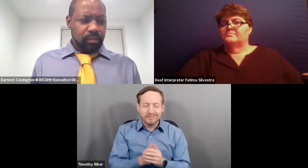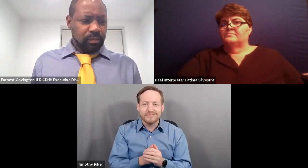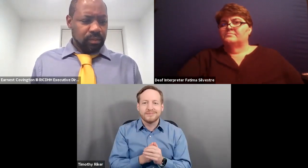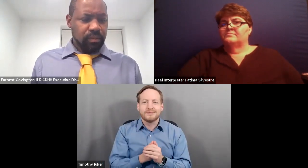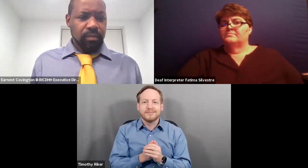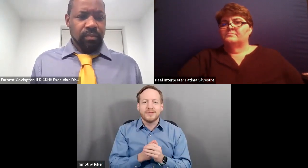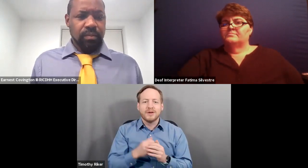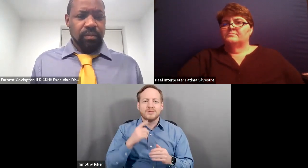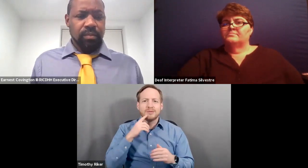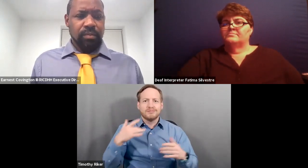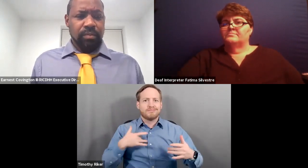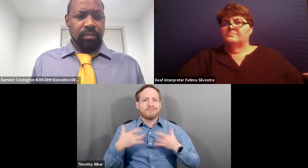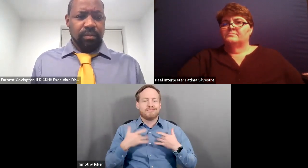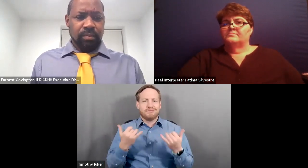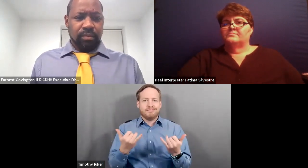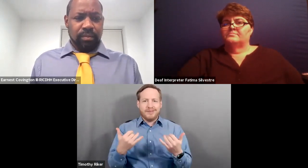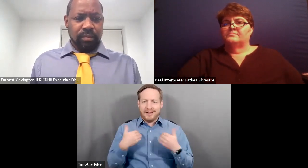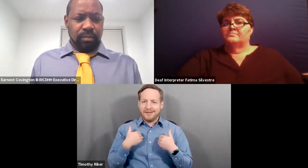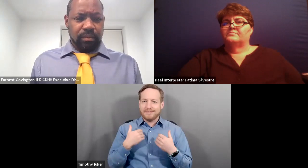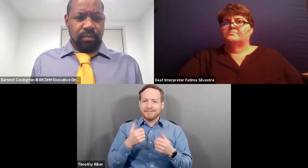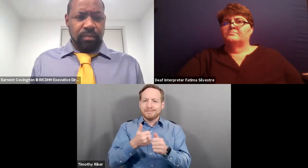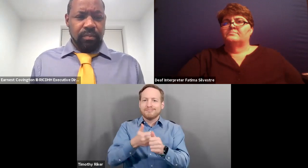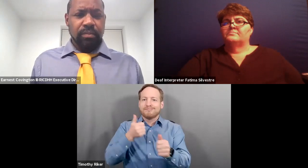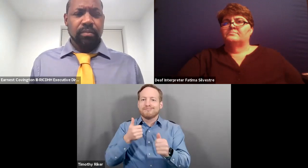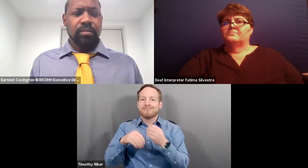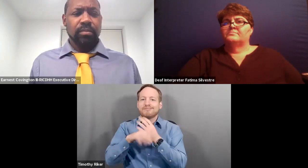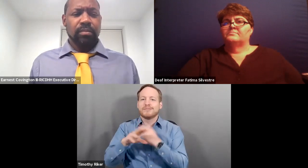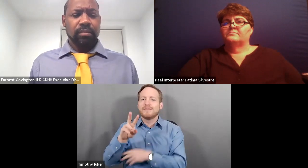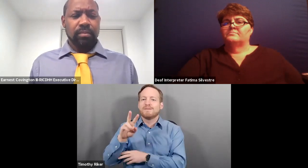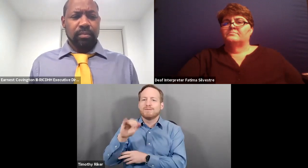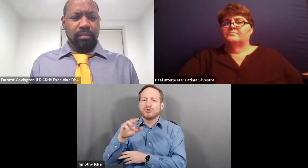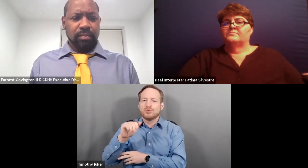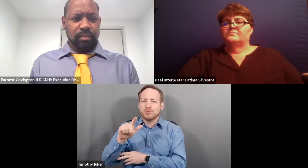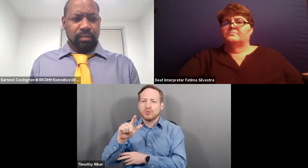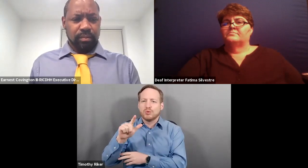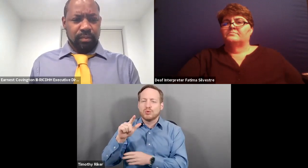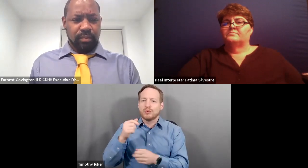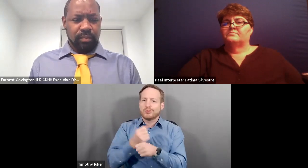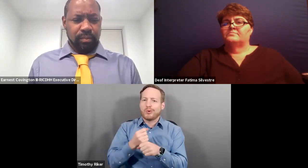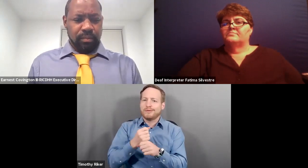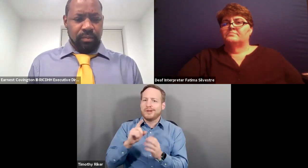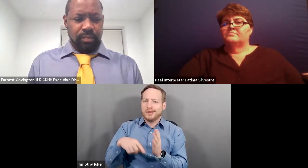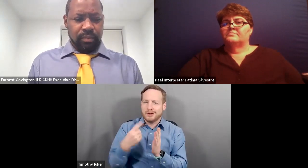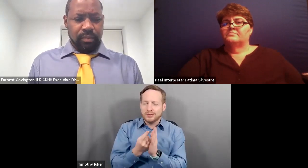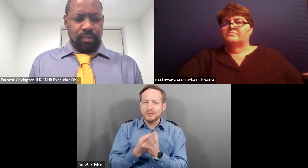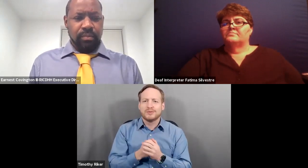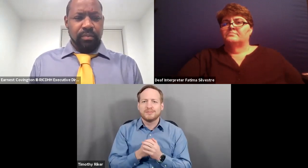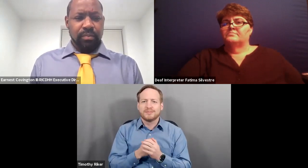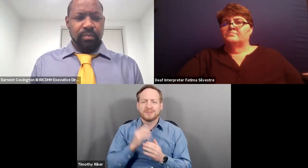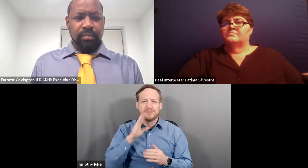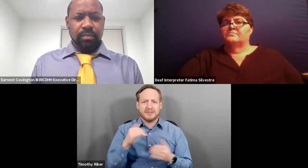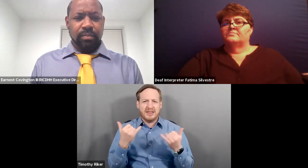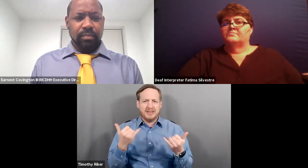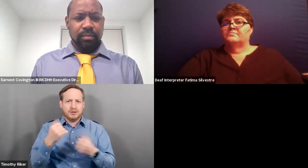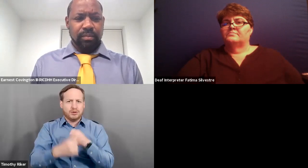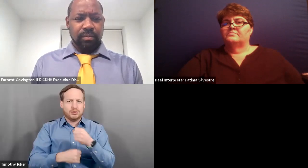also interpret what I'm saying. Hi to everybody. I'm thrilled that we have this virtual coffee hour tonight.